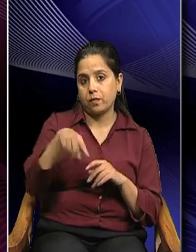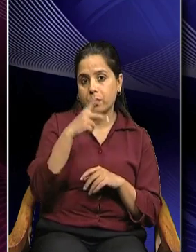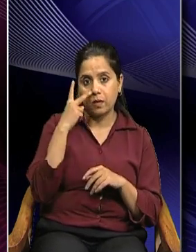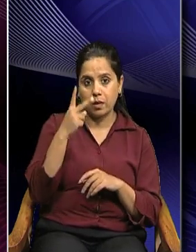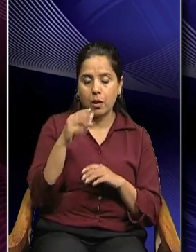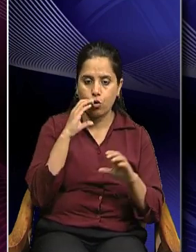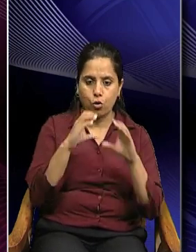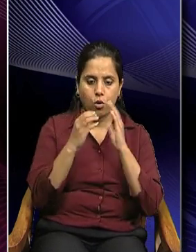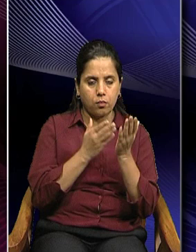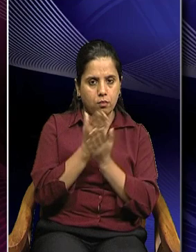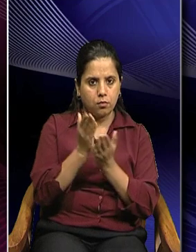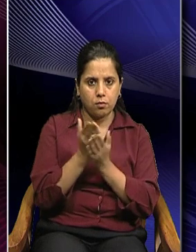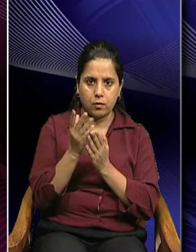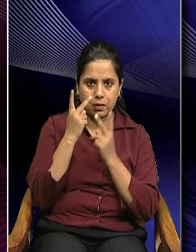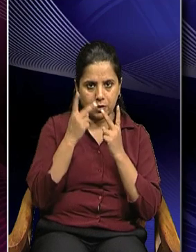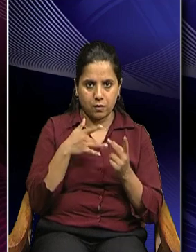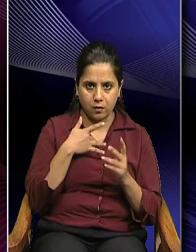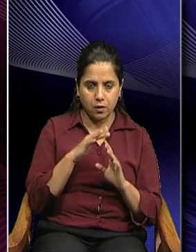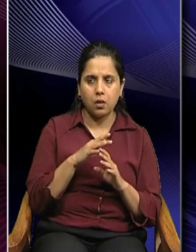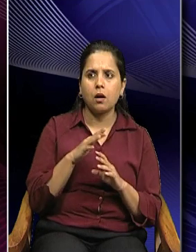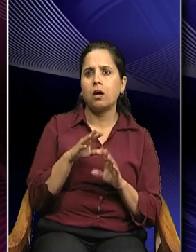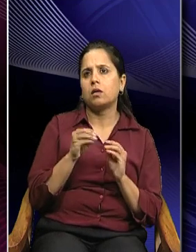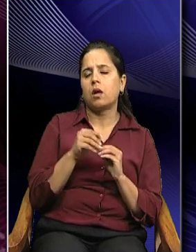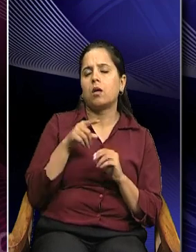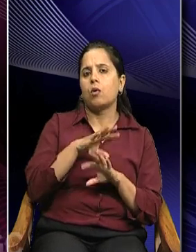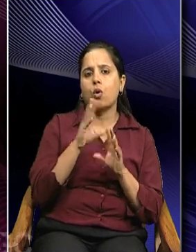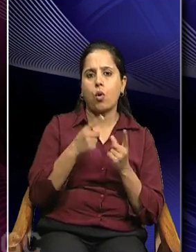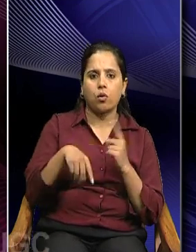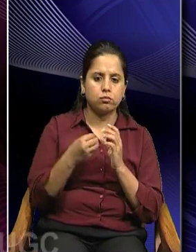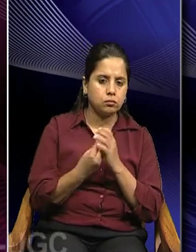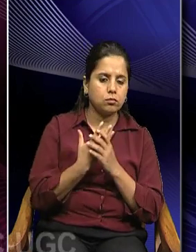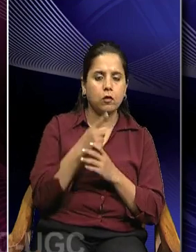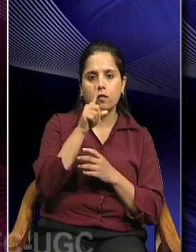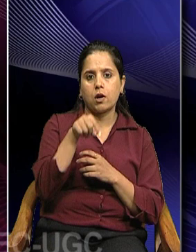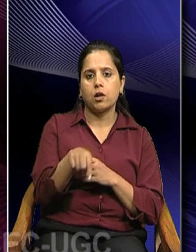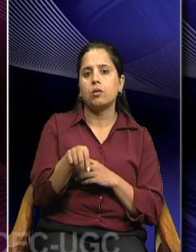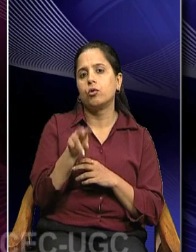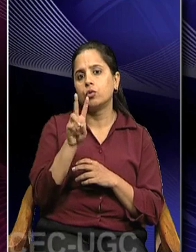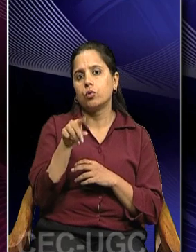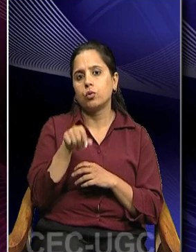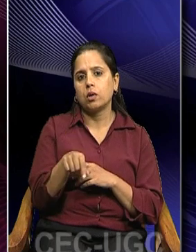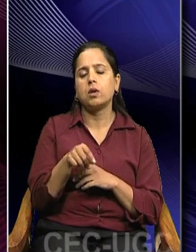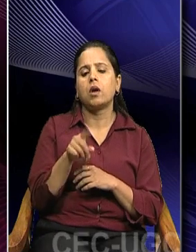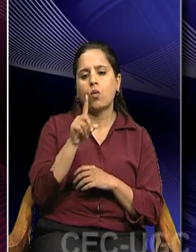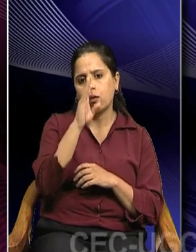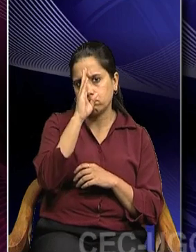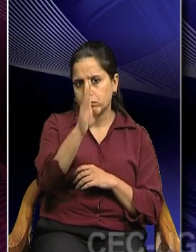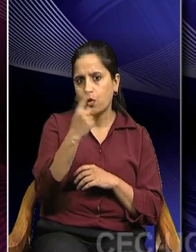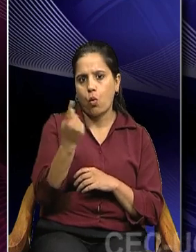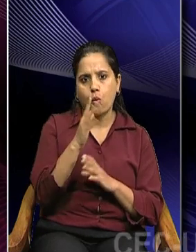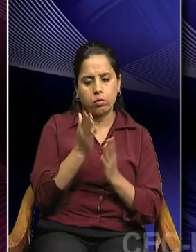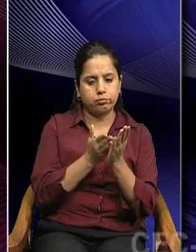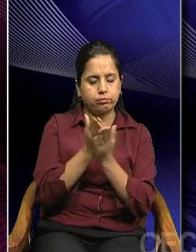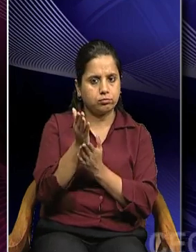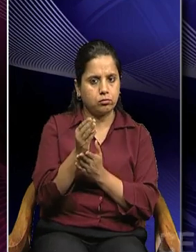communication pattern across this evolution, in marketing 1.0 it was actually unidirectional. From marketers